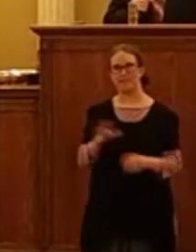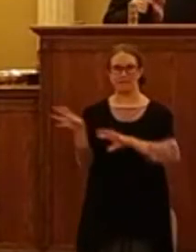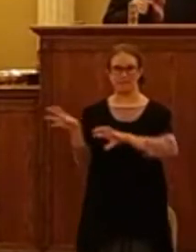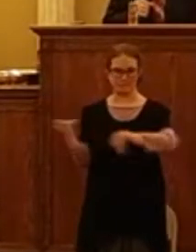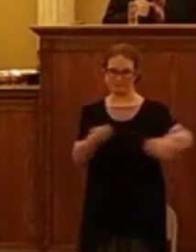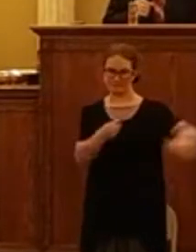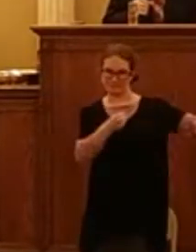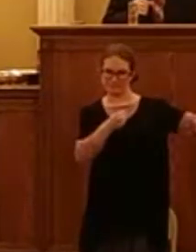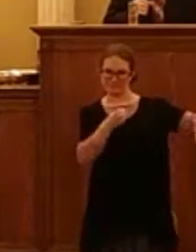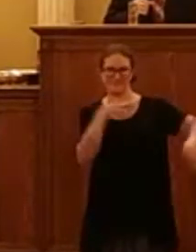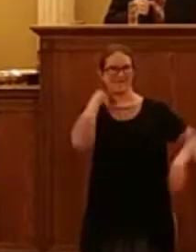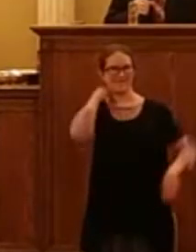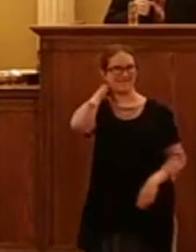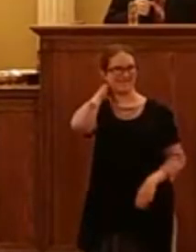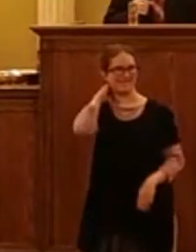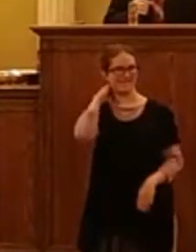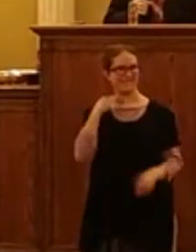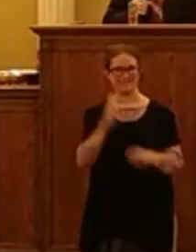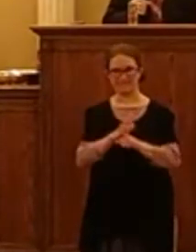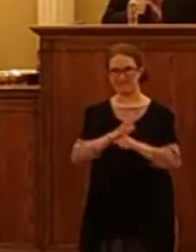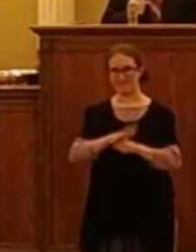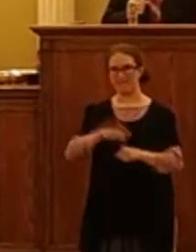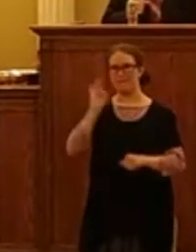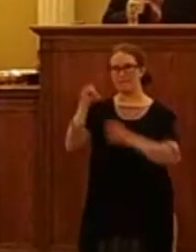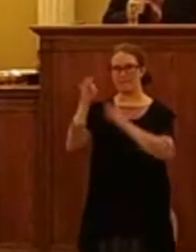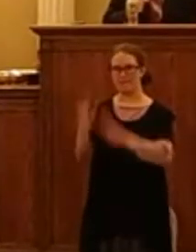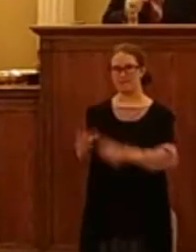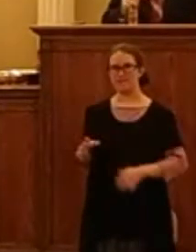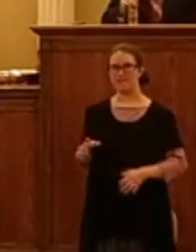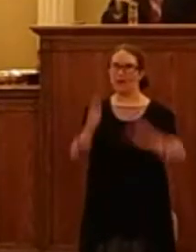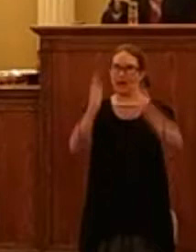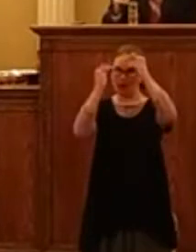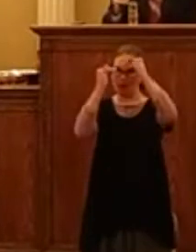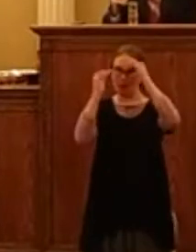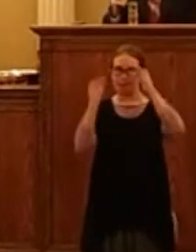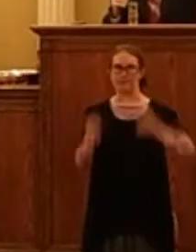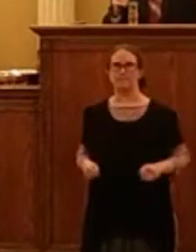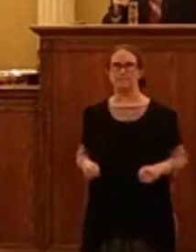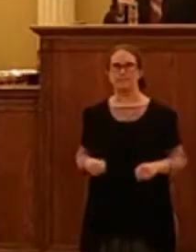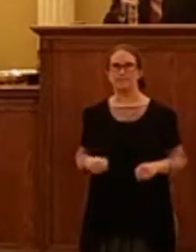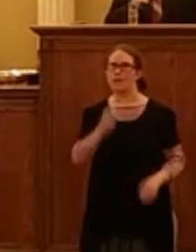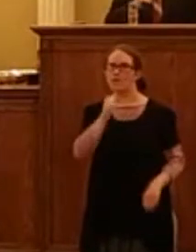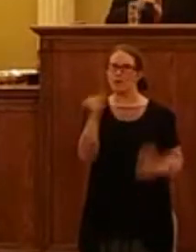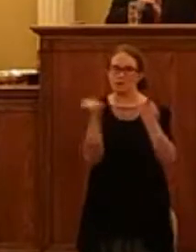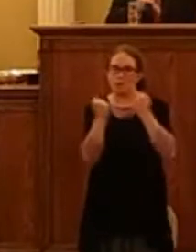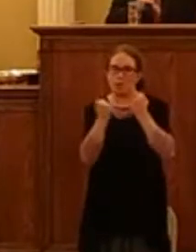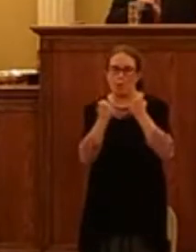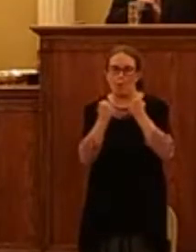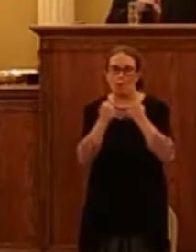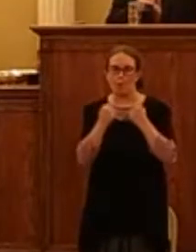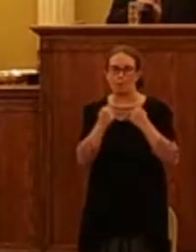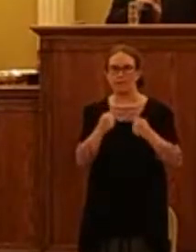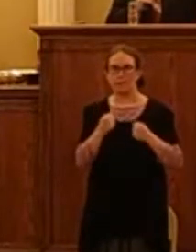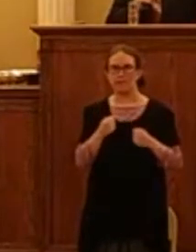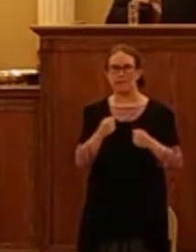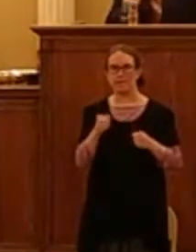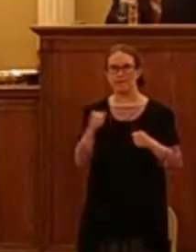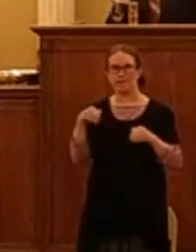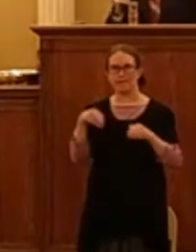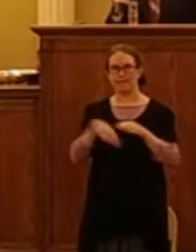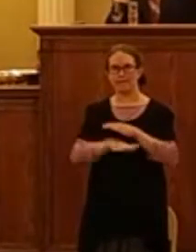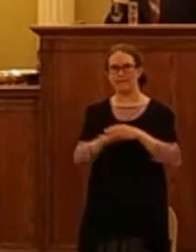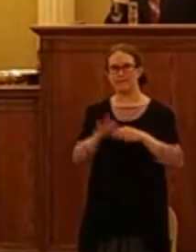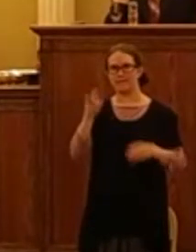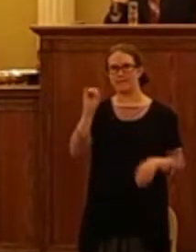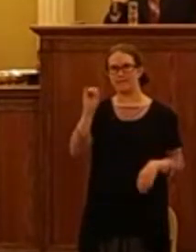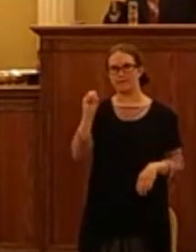their honeymoon. Hallelujah. I hope it's not as cold in Rio Dulce, New Mexico, as it is right